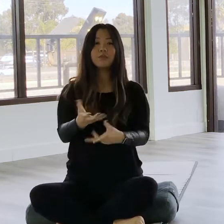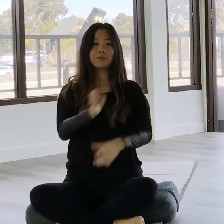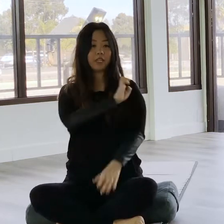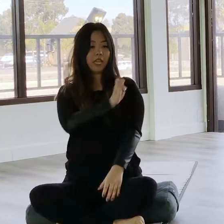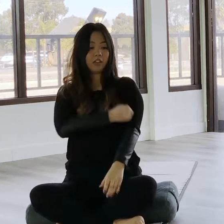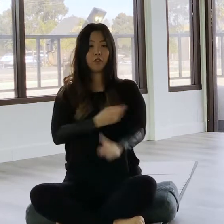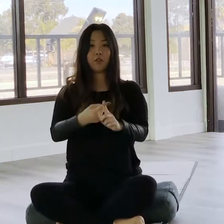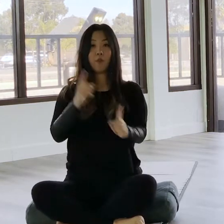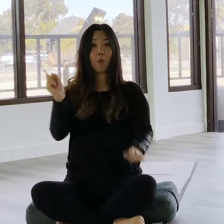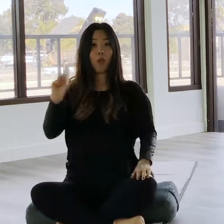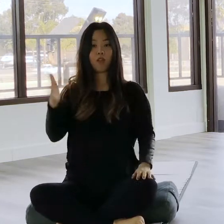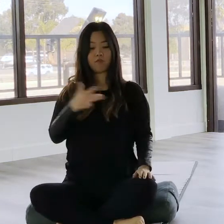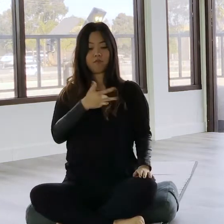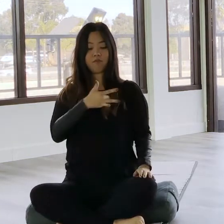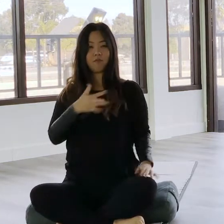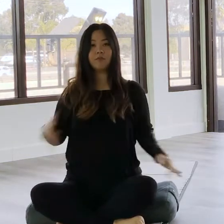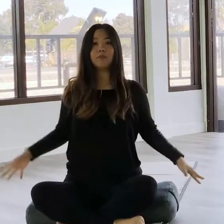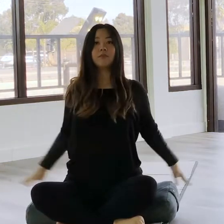Big deep breath.